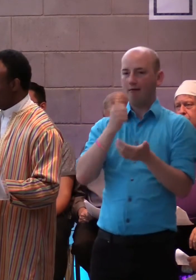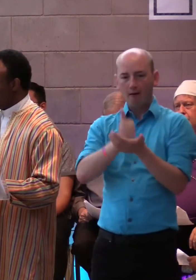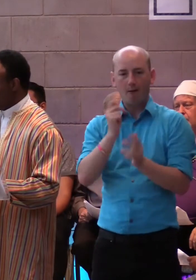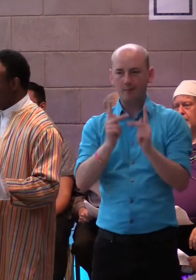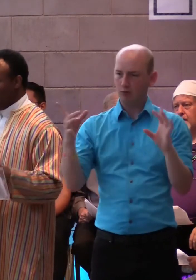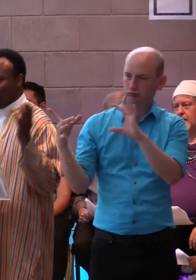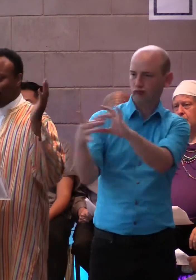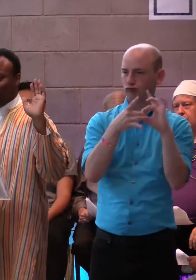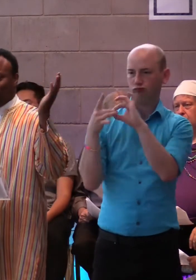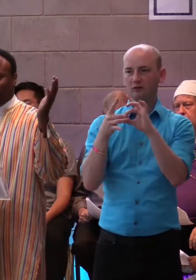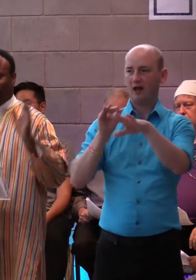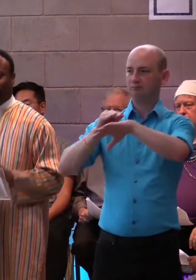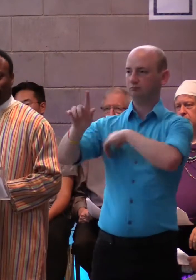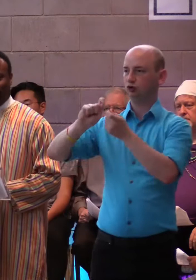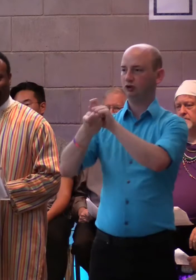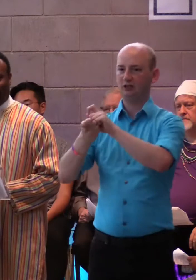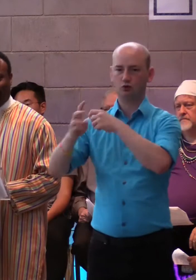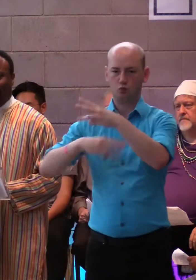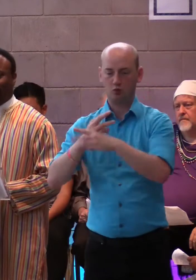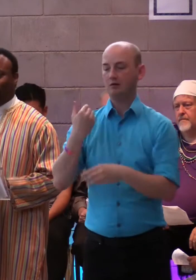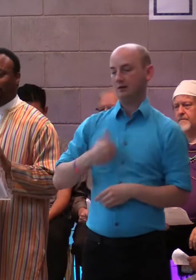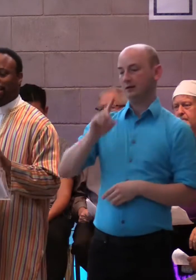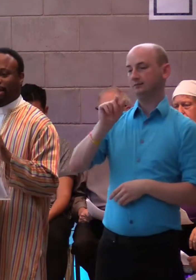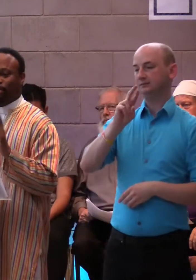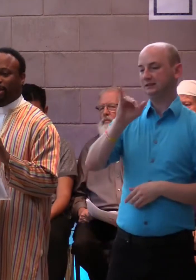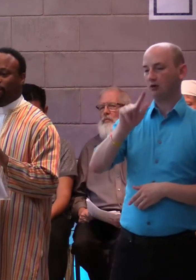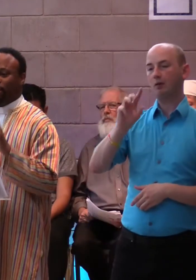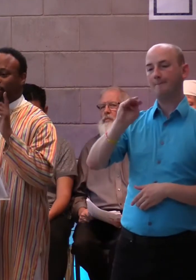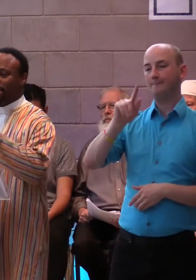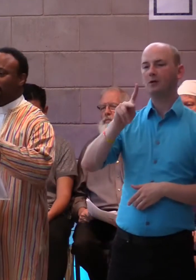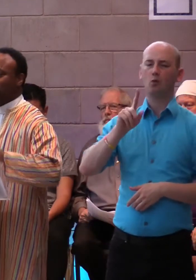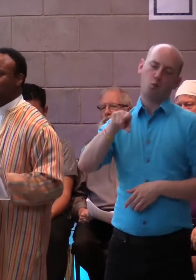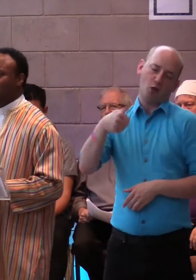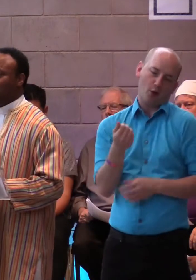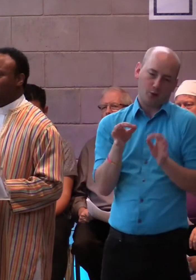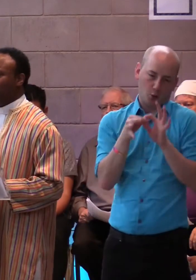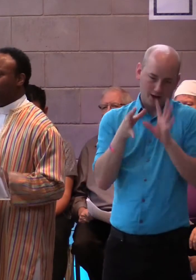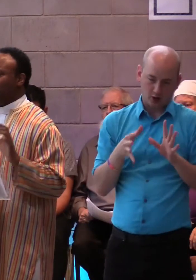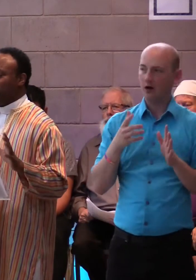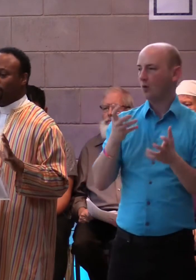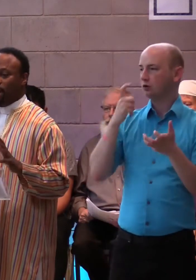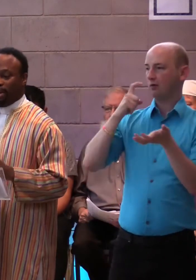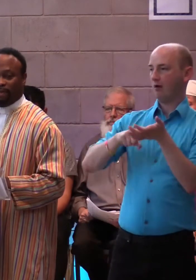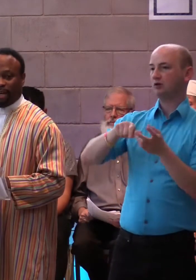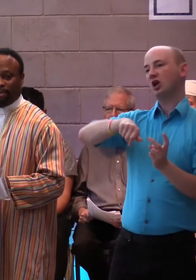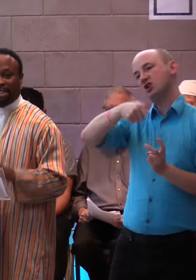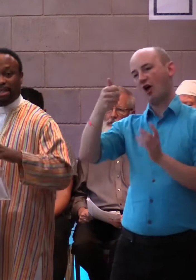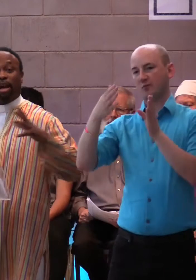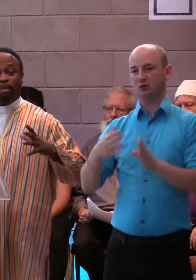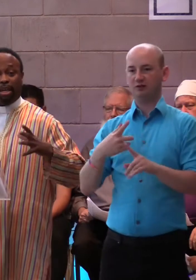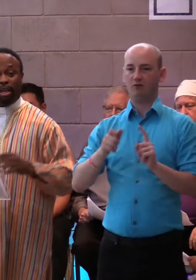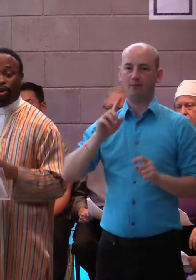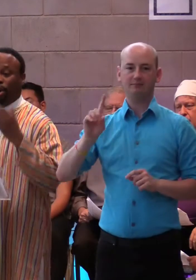change in the world. And I'm Durham Oak, one of the other coordinators. And I wanted to take a brief moment to acknowledge another member of the Department of